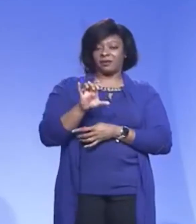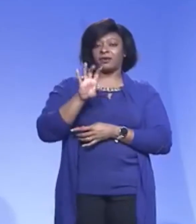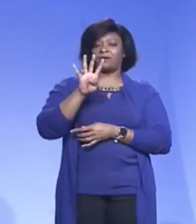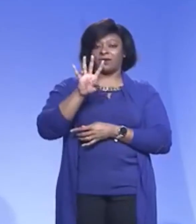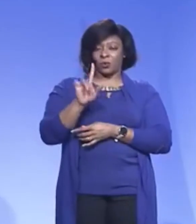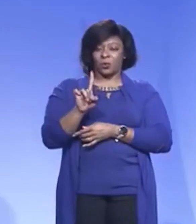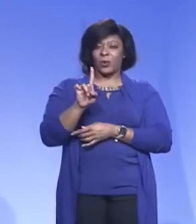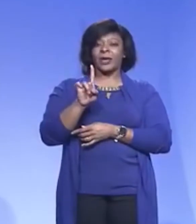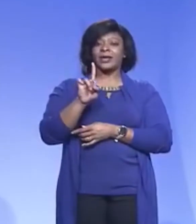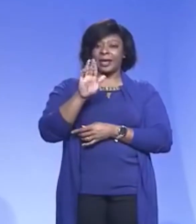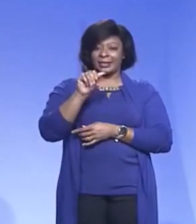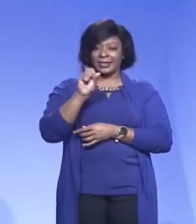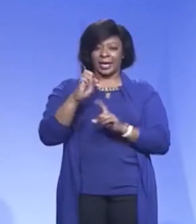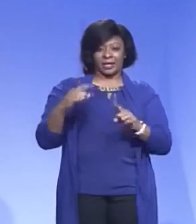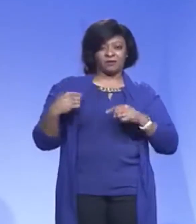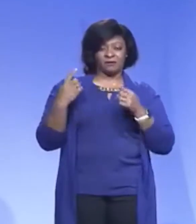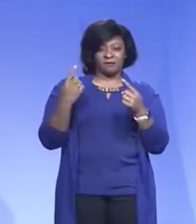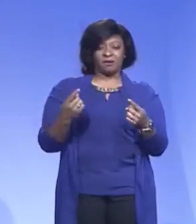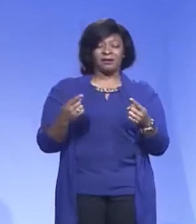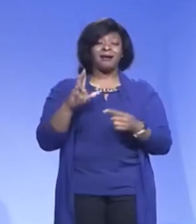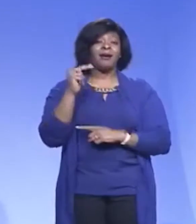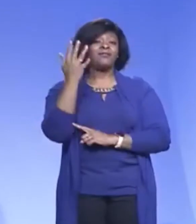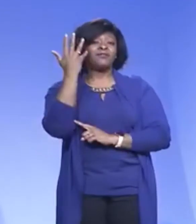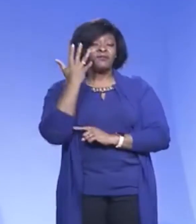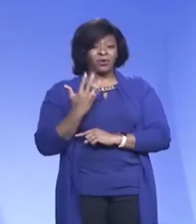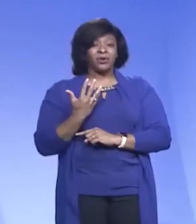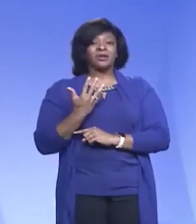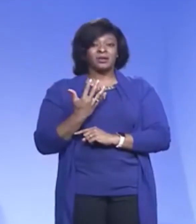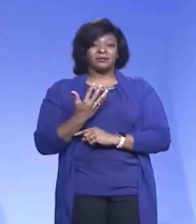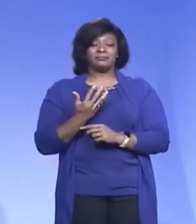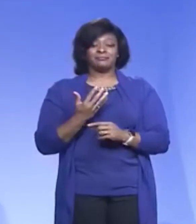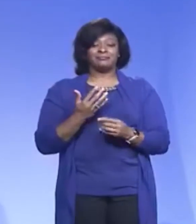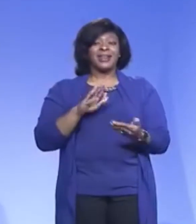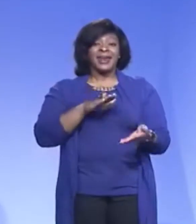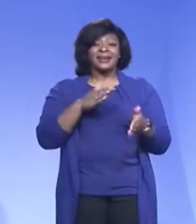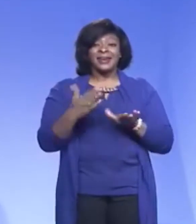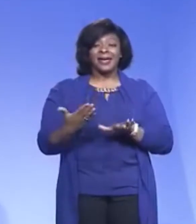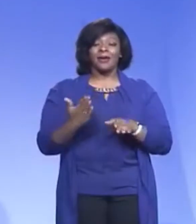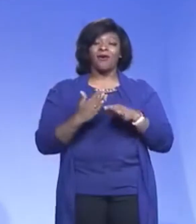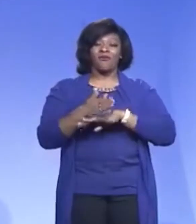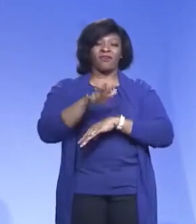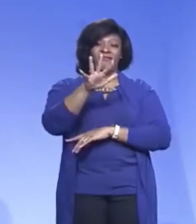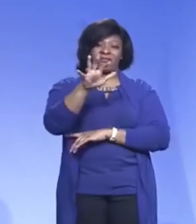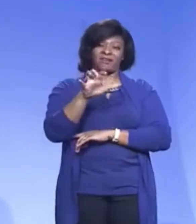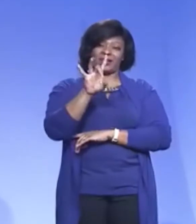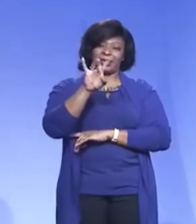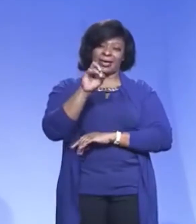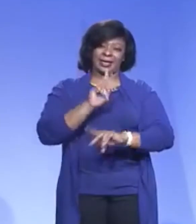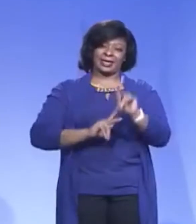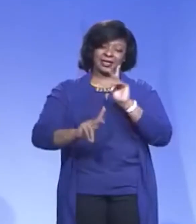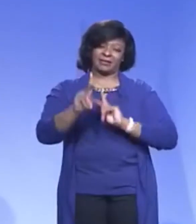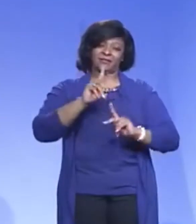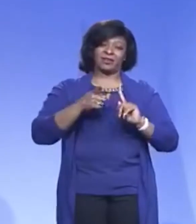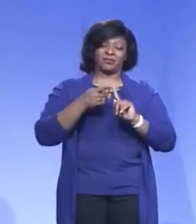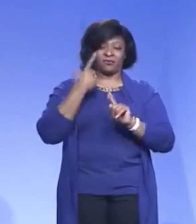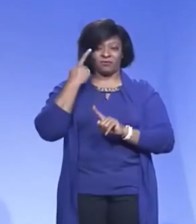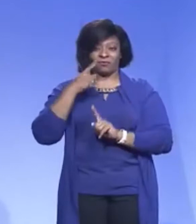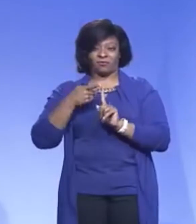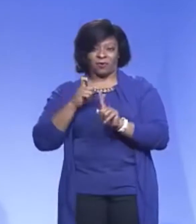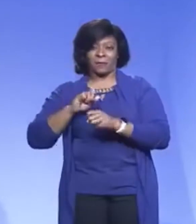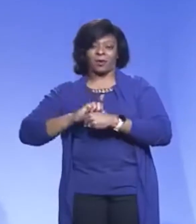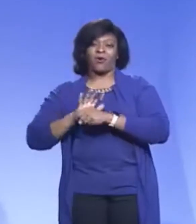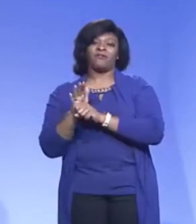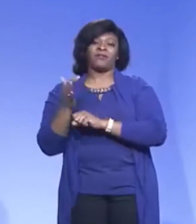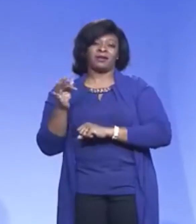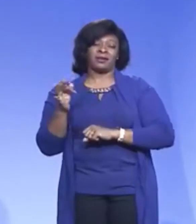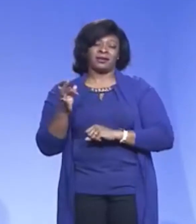38,741 cases. Unfortunately, we have lost over 580 individuals to COVID, and we have had